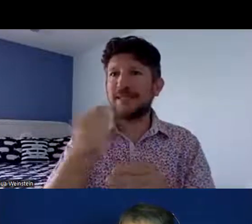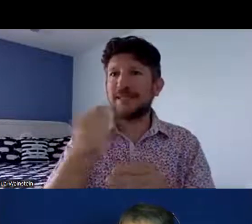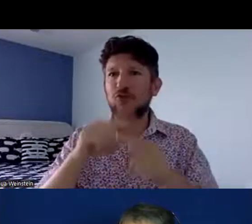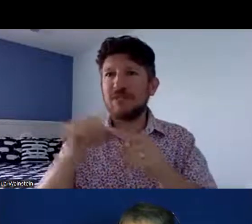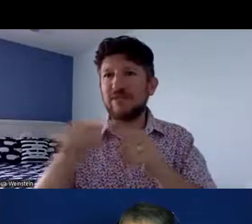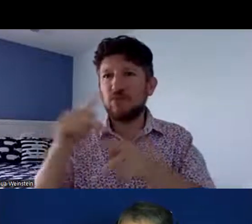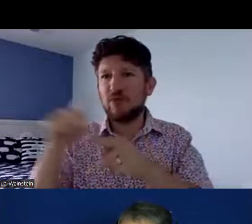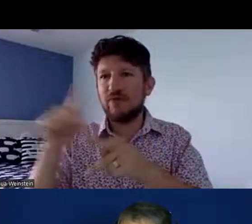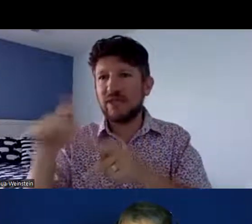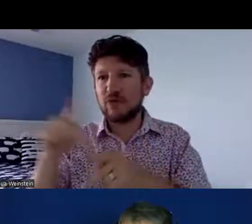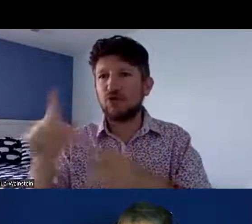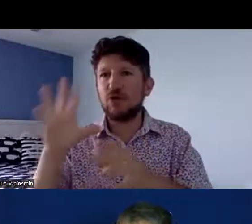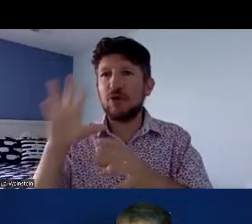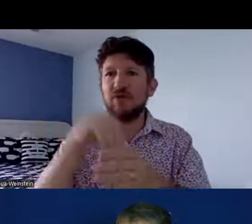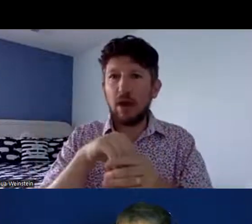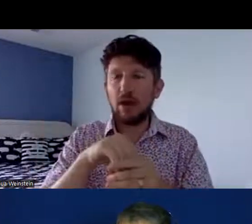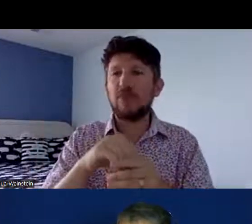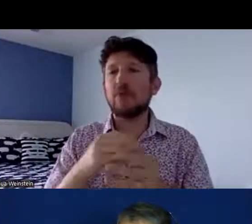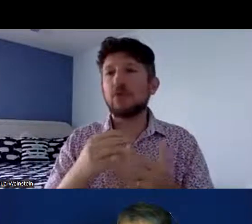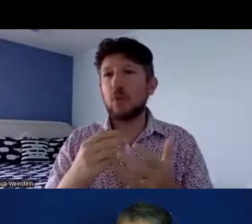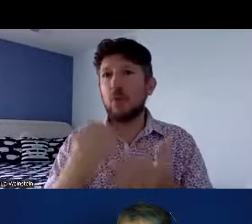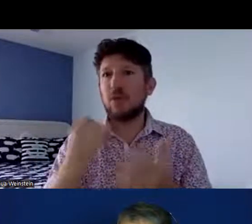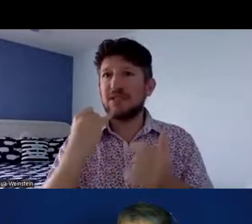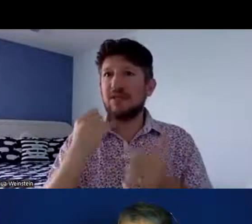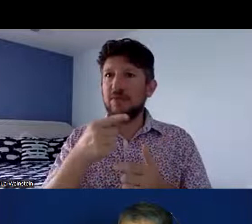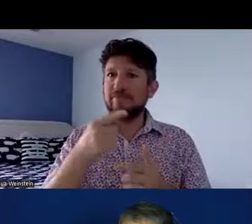So the criteria